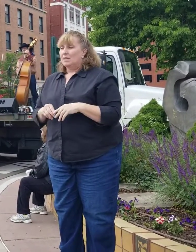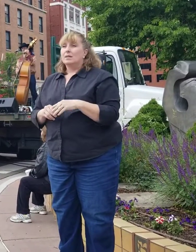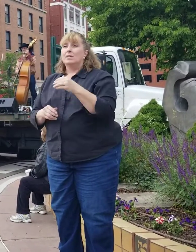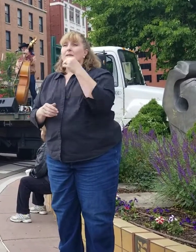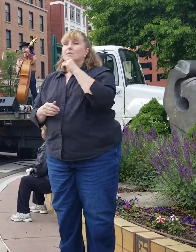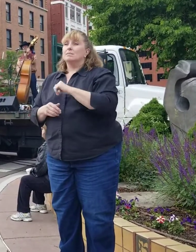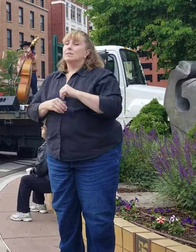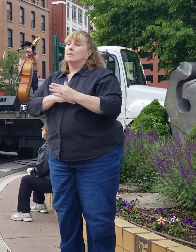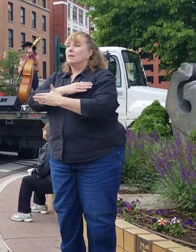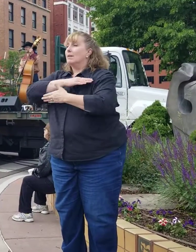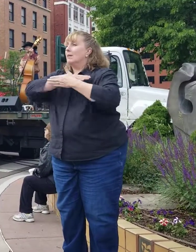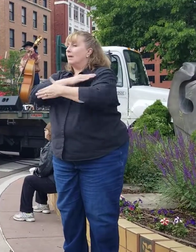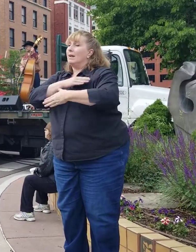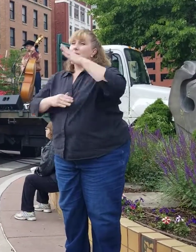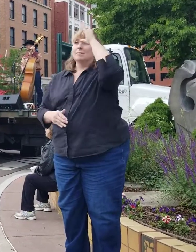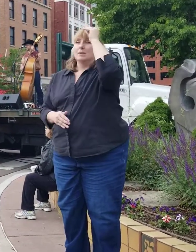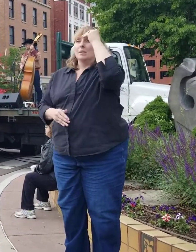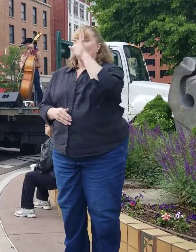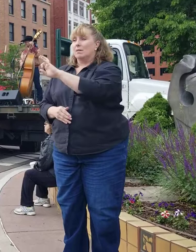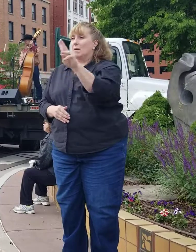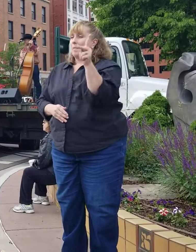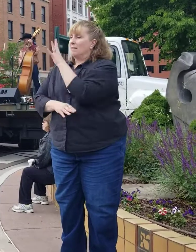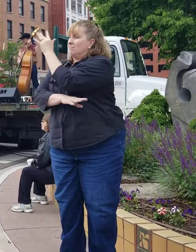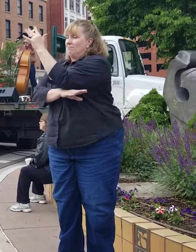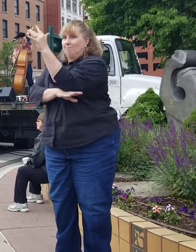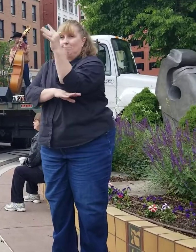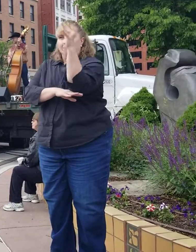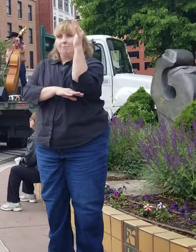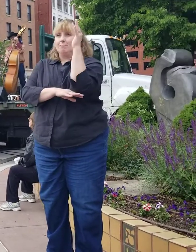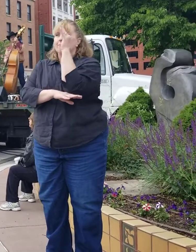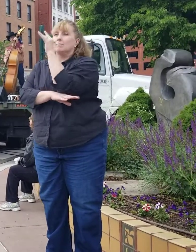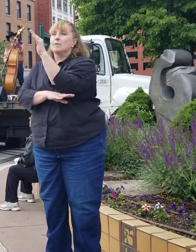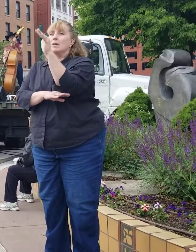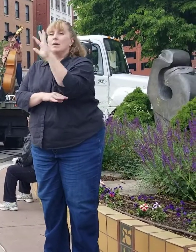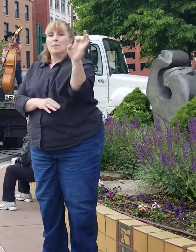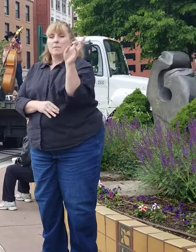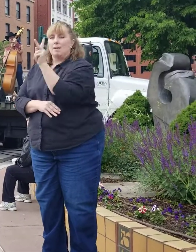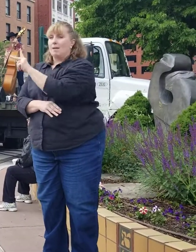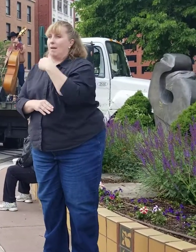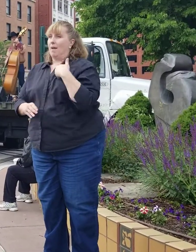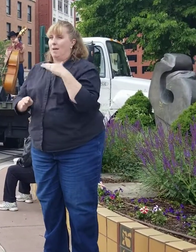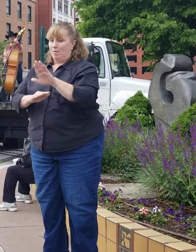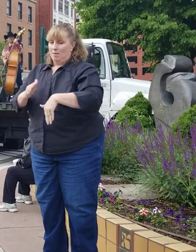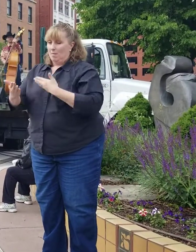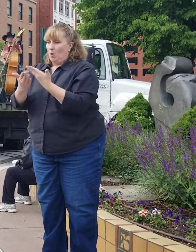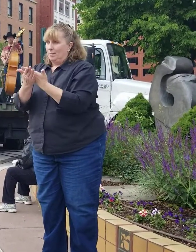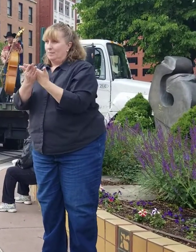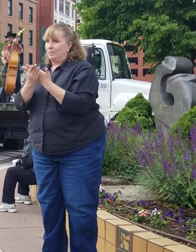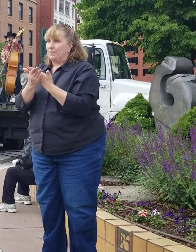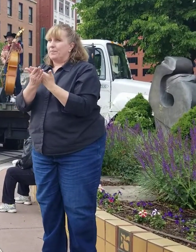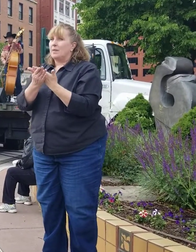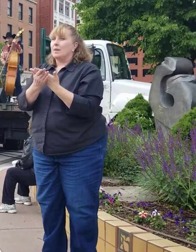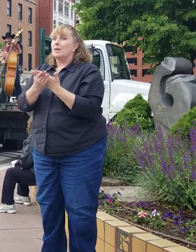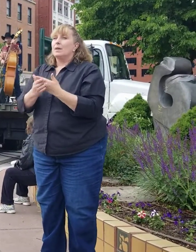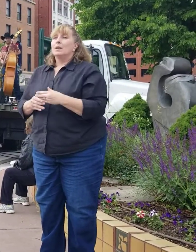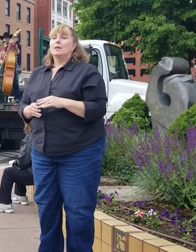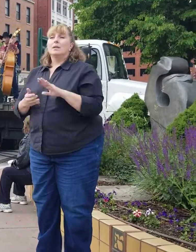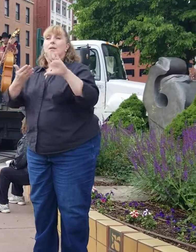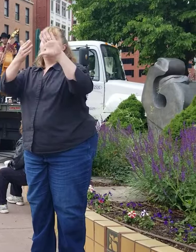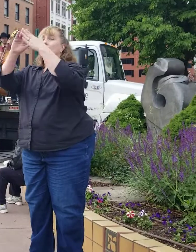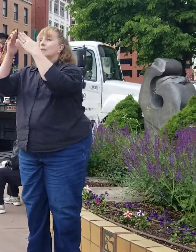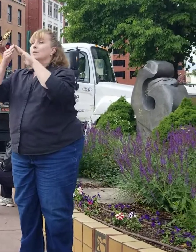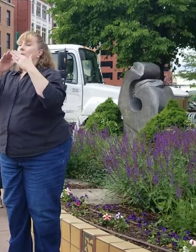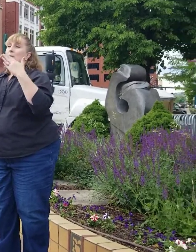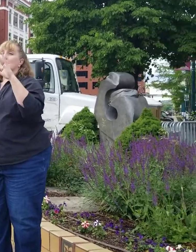country heck Way back in the sticks Back where I was born Well, the city